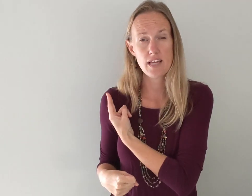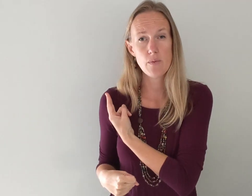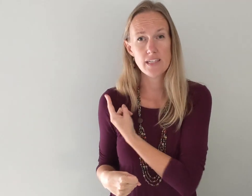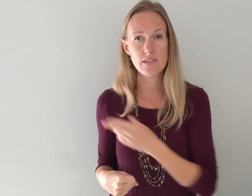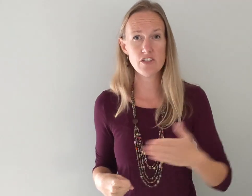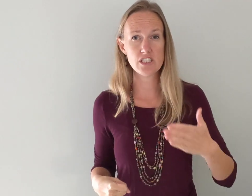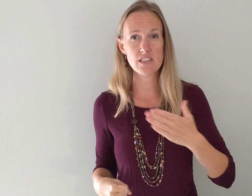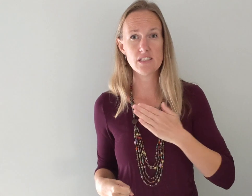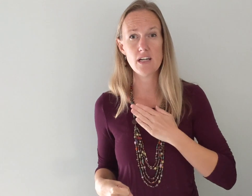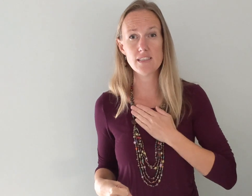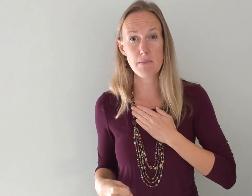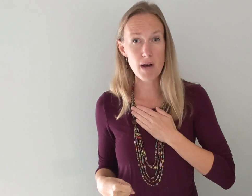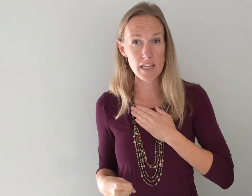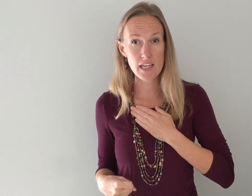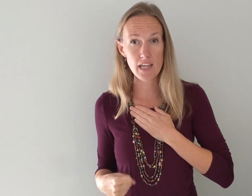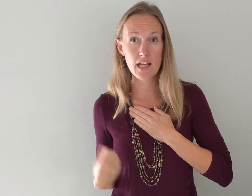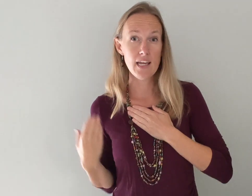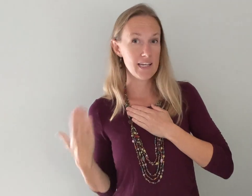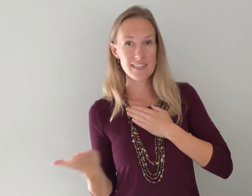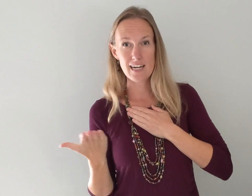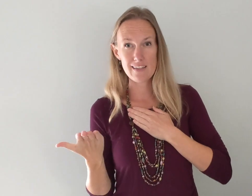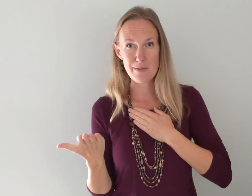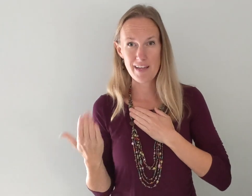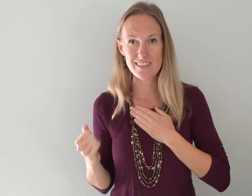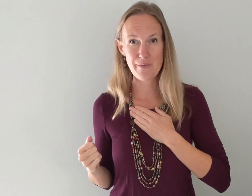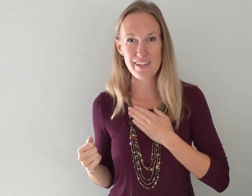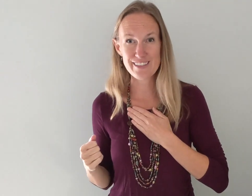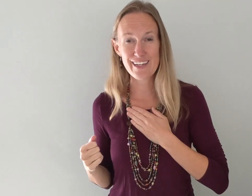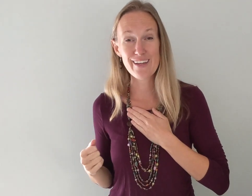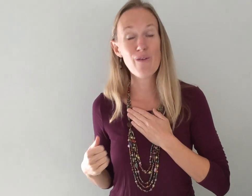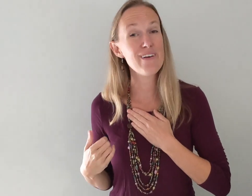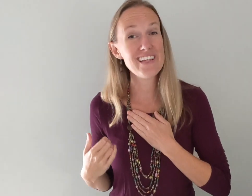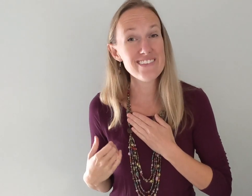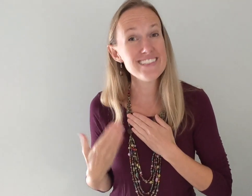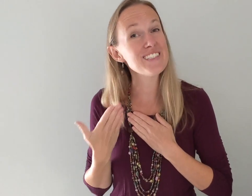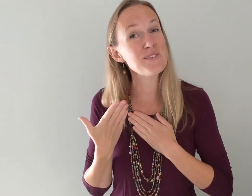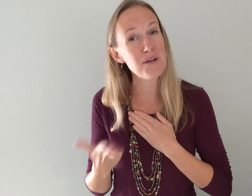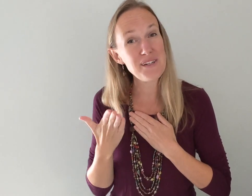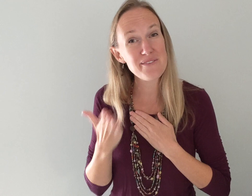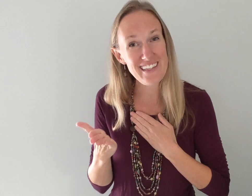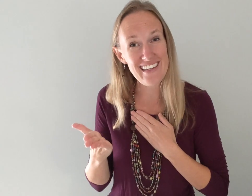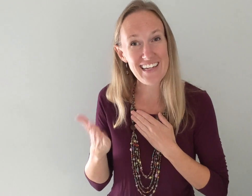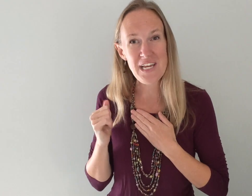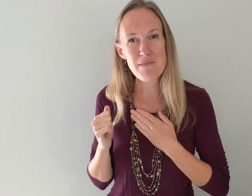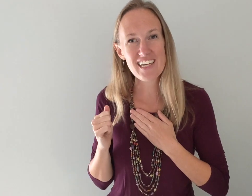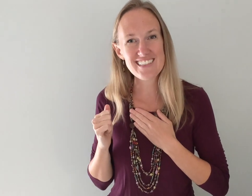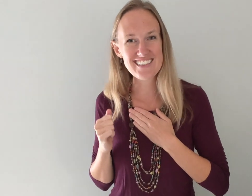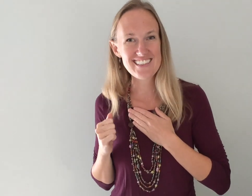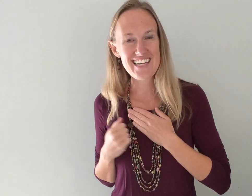that way. Some versions of the song say my King. It entirely depends on what you're signing or even just what you're feeling, because this is